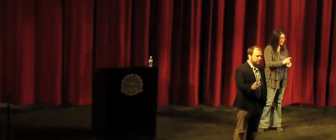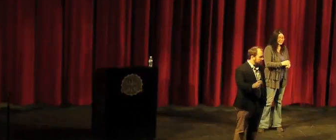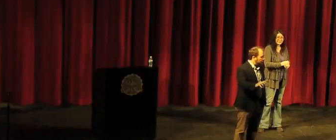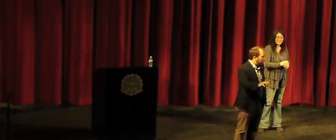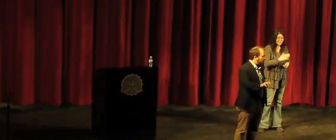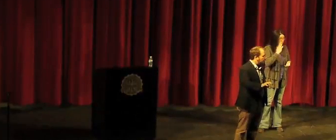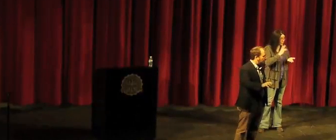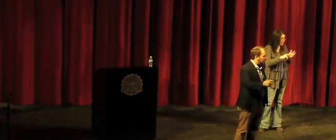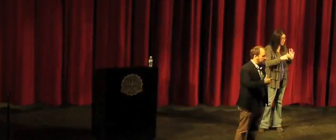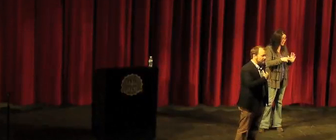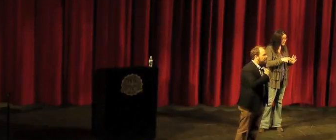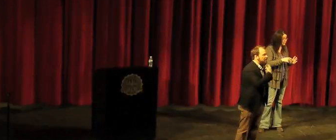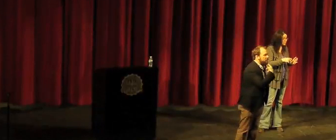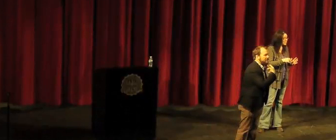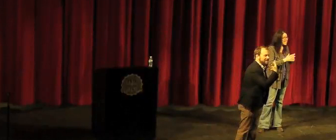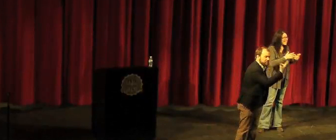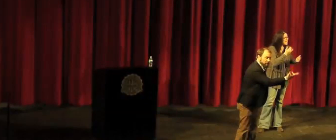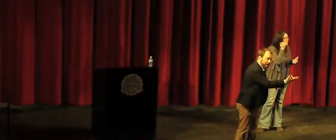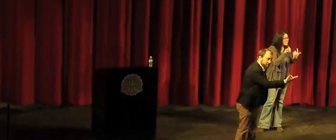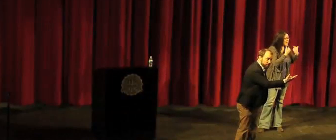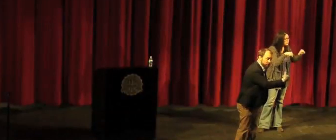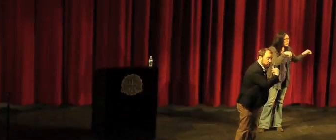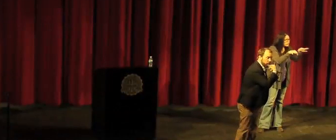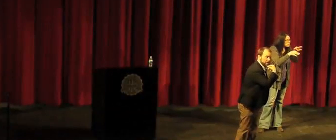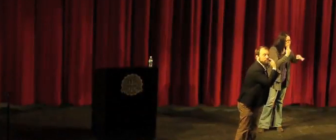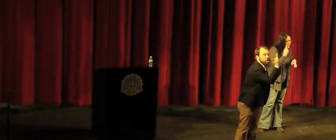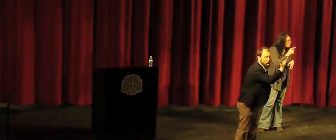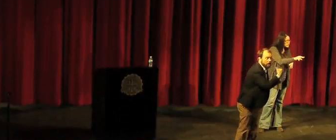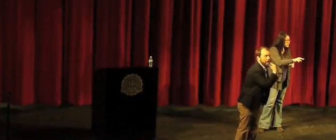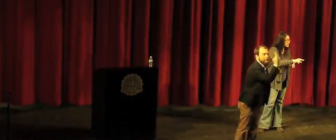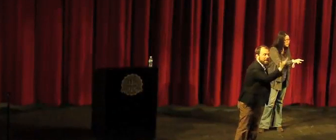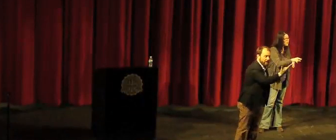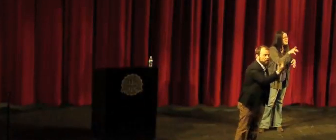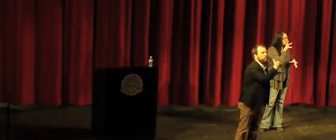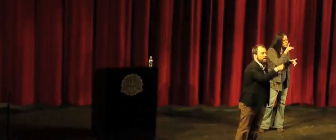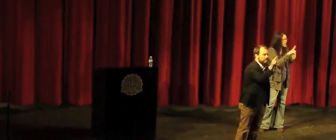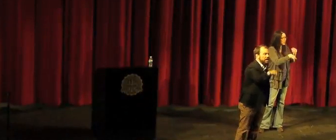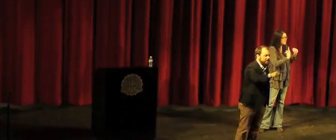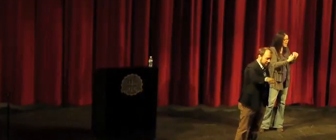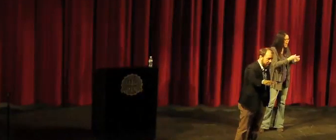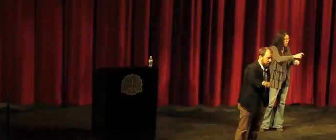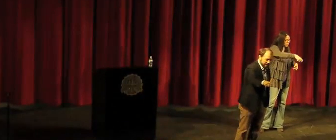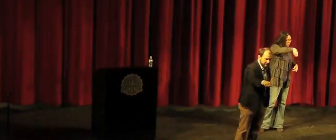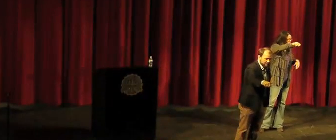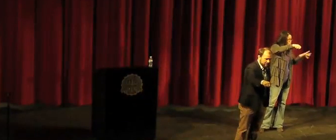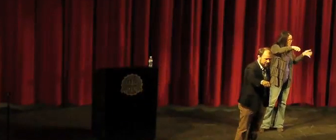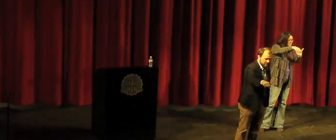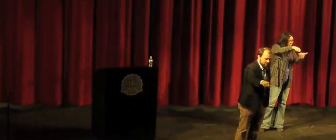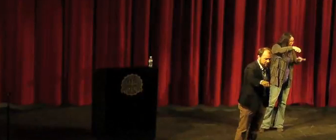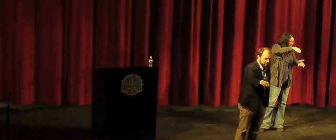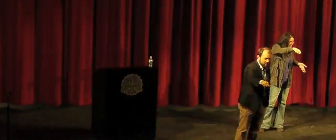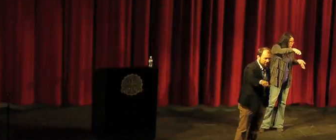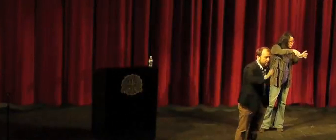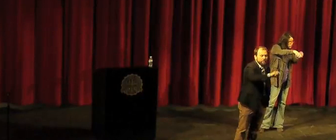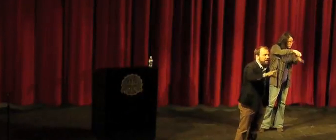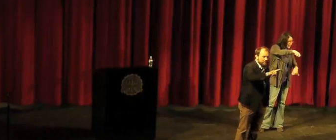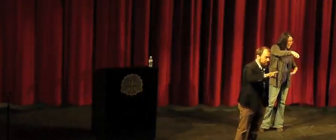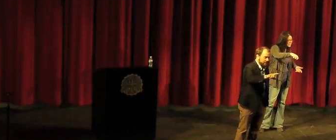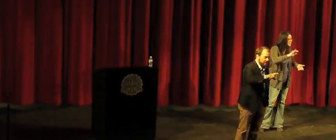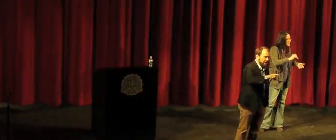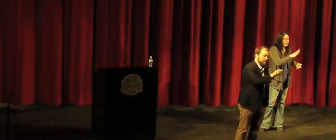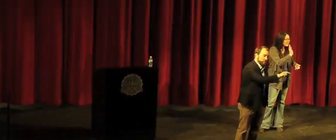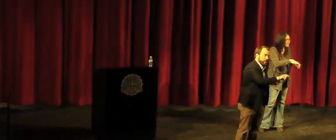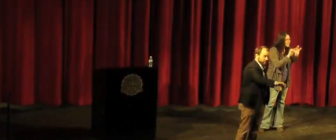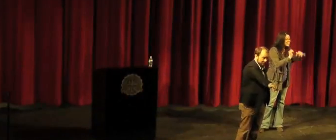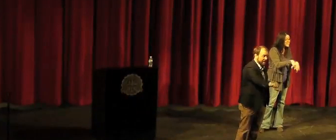You know what he means? What he means by it is, even if I tried to describe to you and talk about what it's like to carry a cat by the tail, that will never